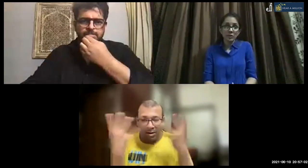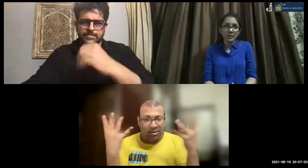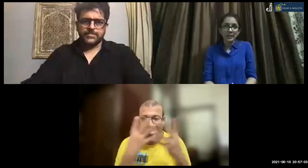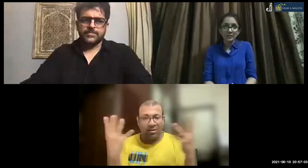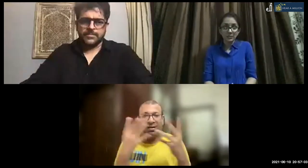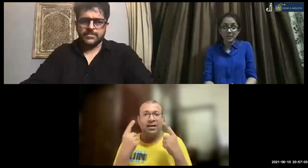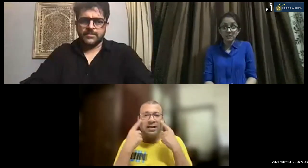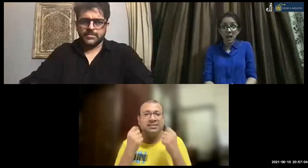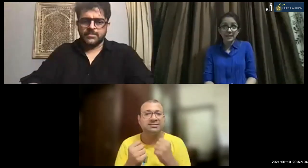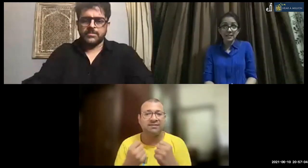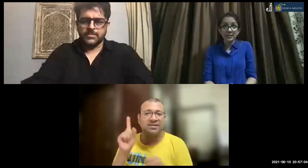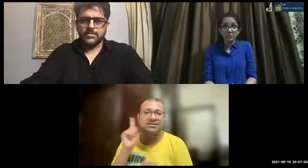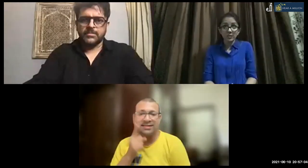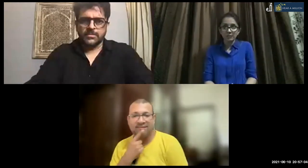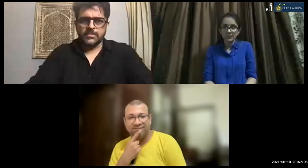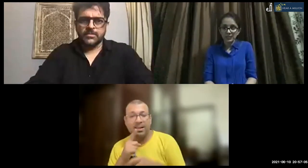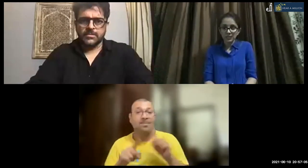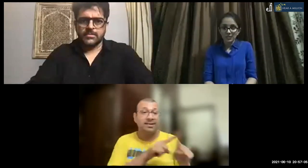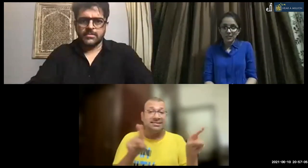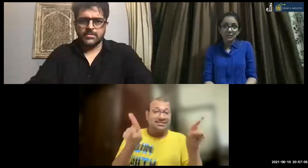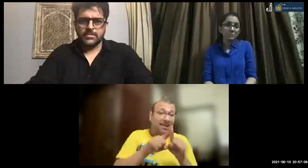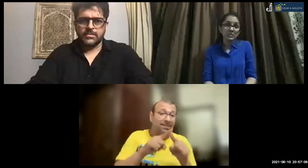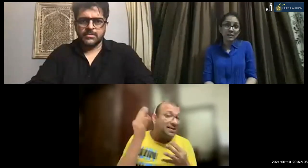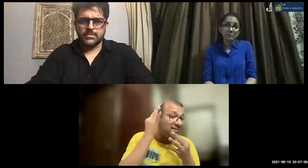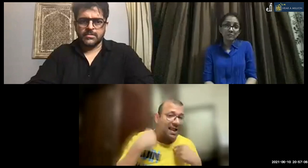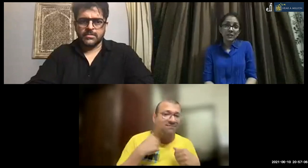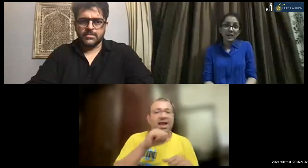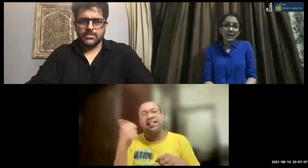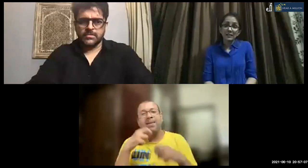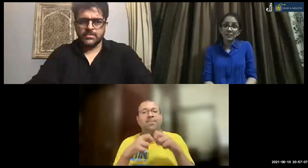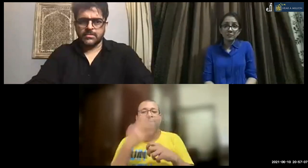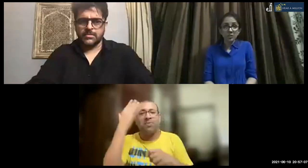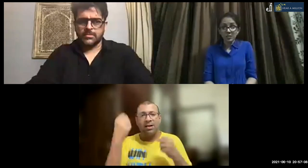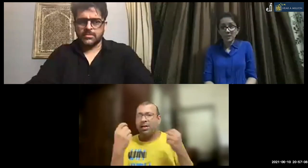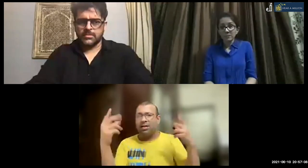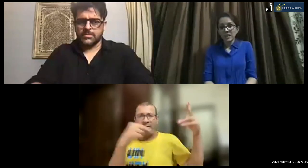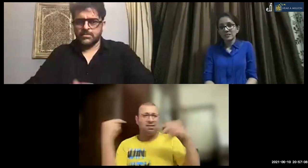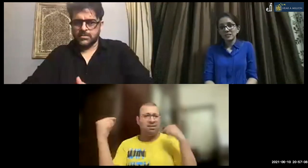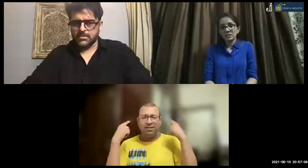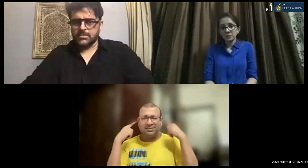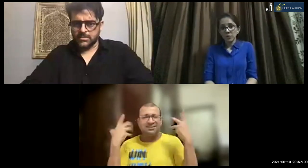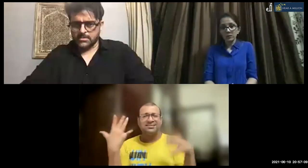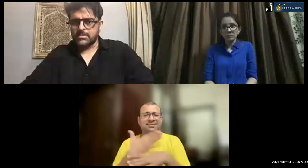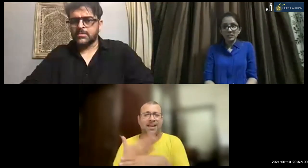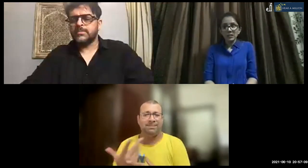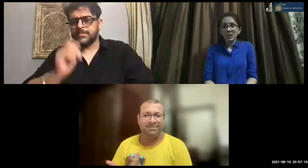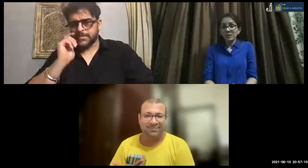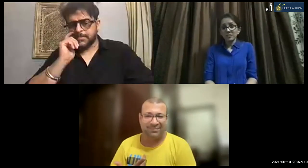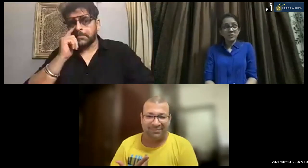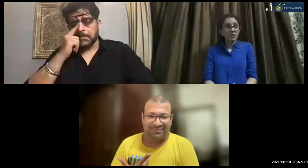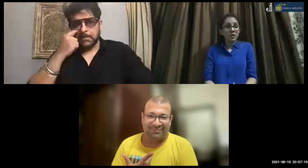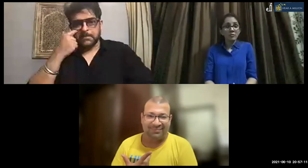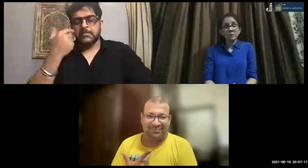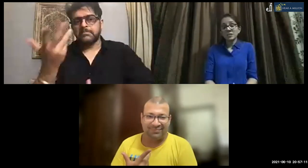for online, sometimes the eyes get really fatigued, even for the deaf, and even for hearing. I think that's a problem